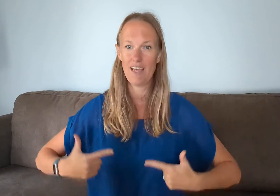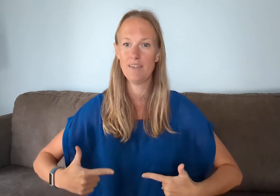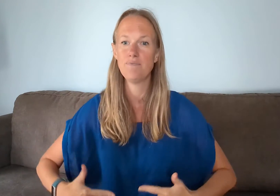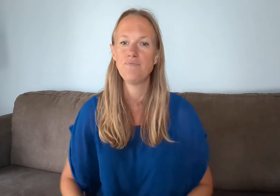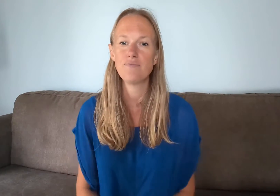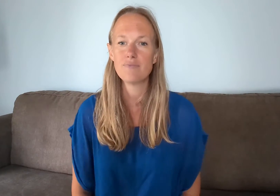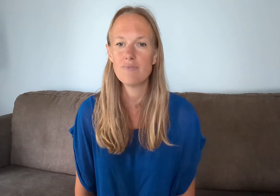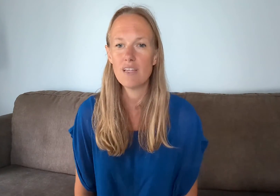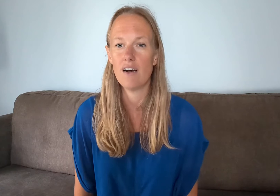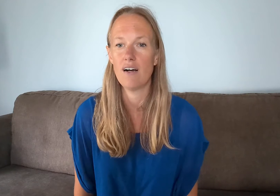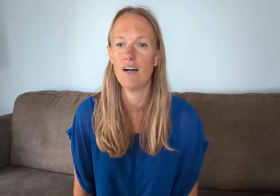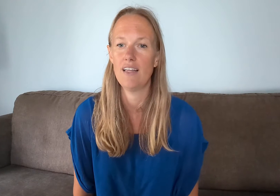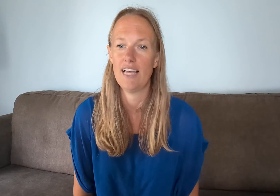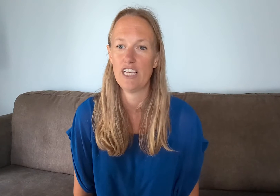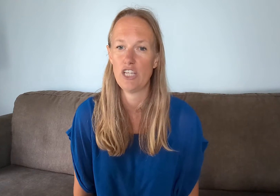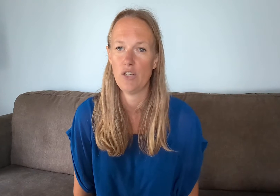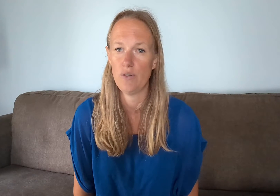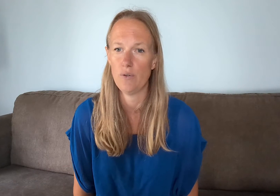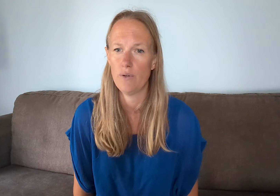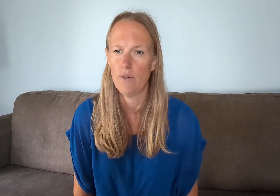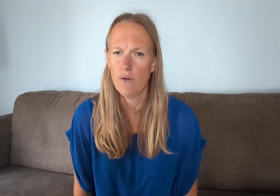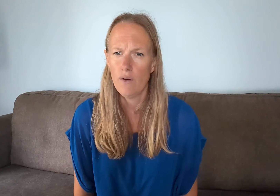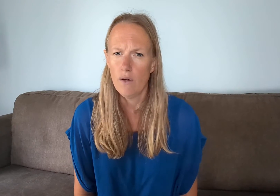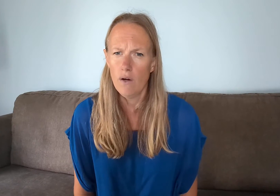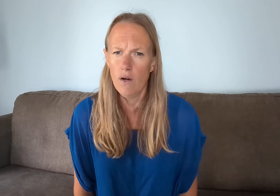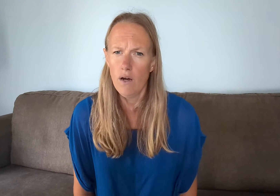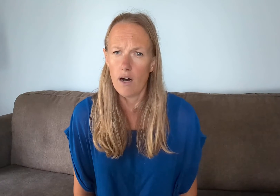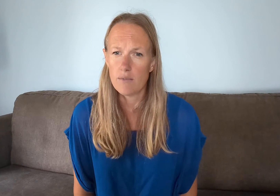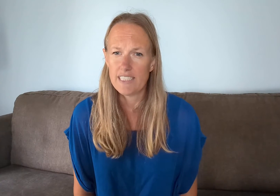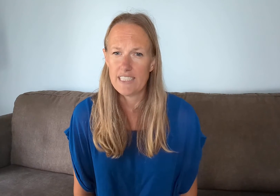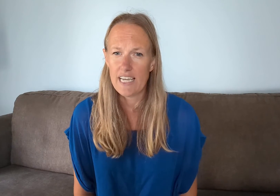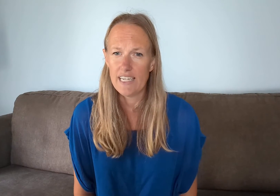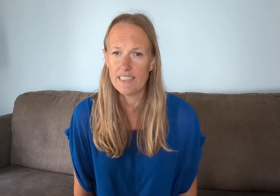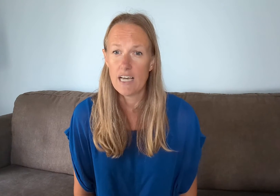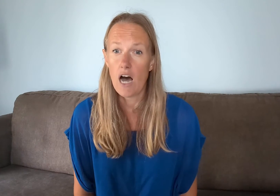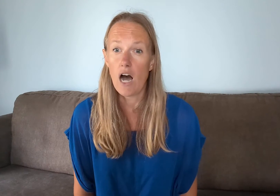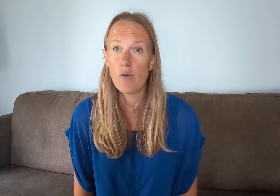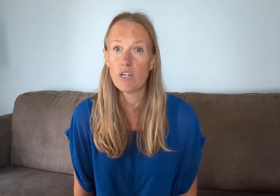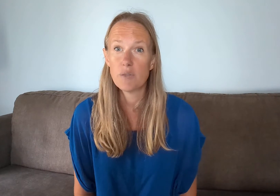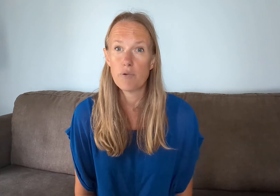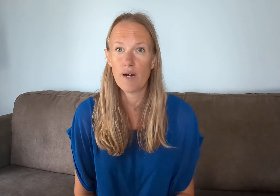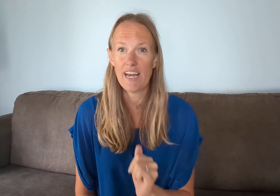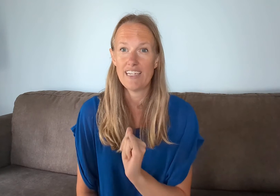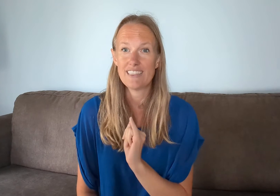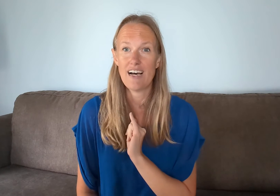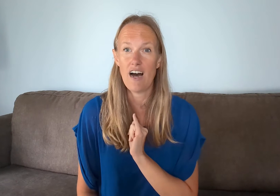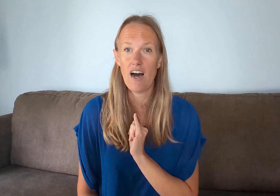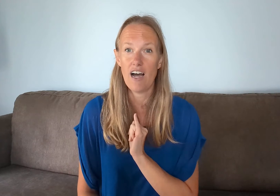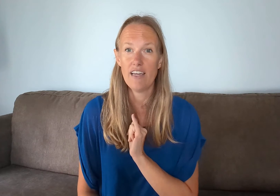okay? Like you. All of my days, I want to praise.